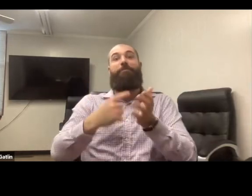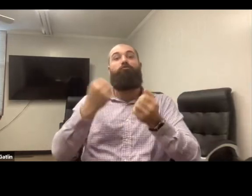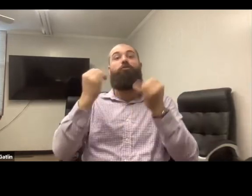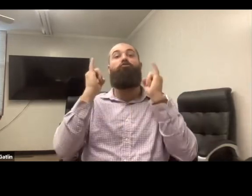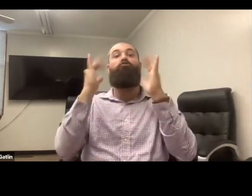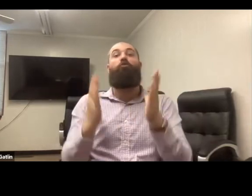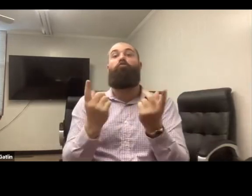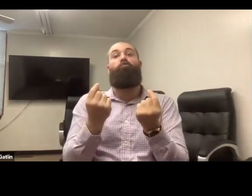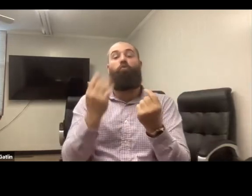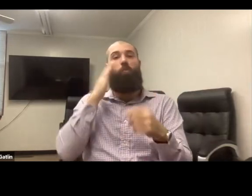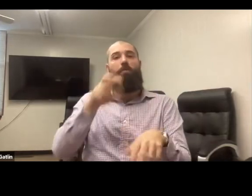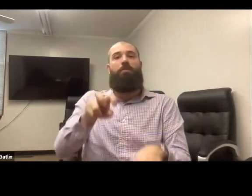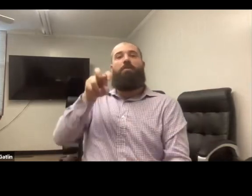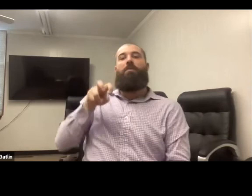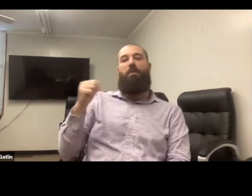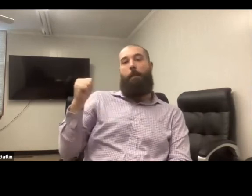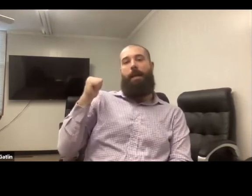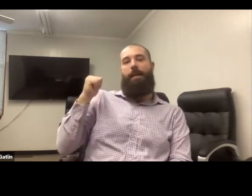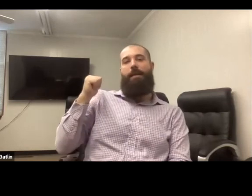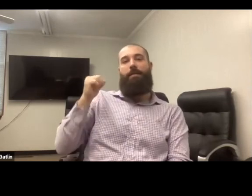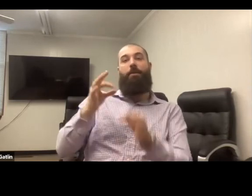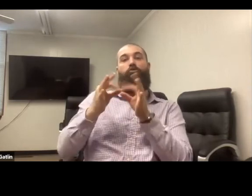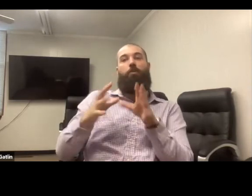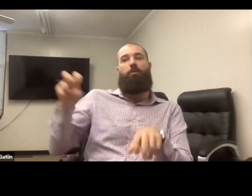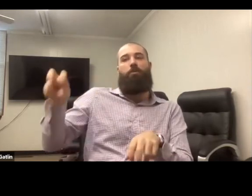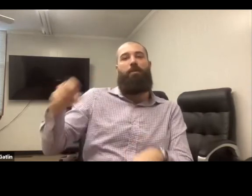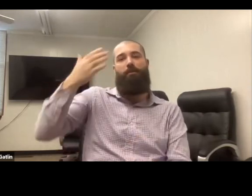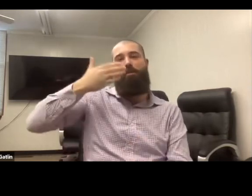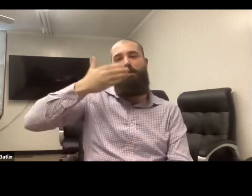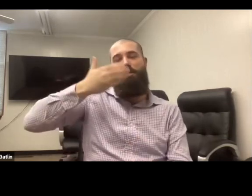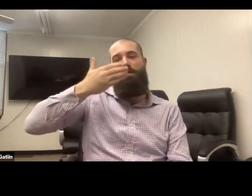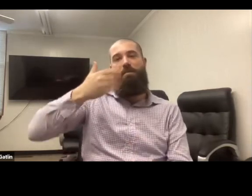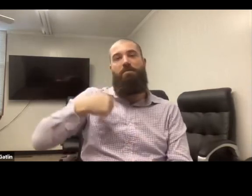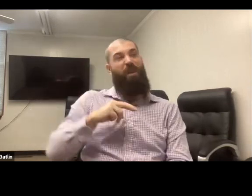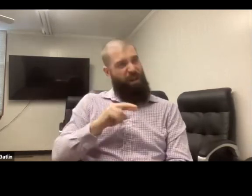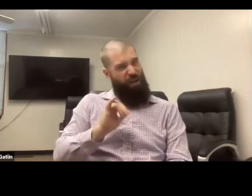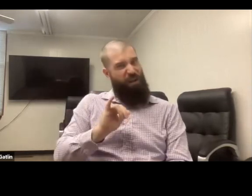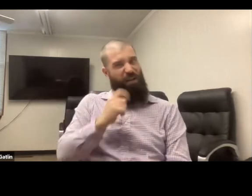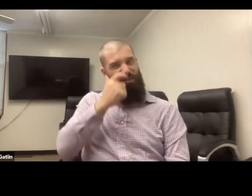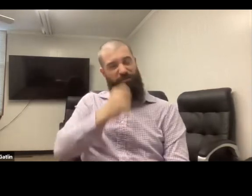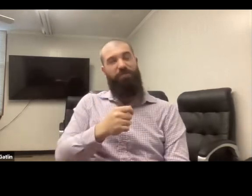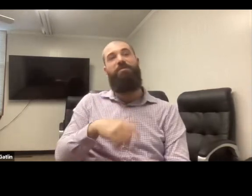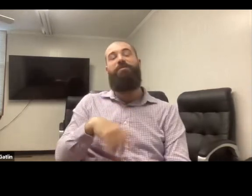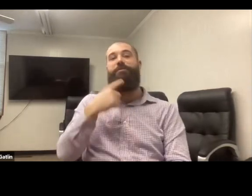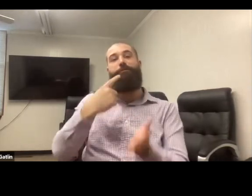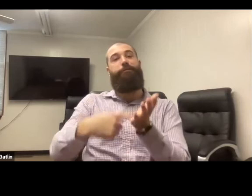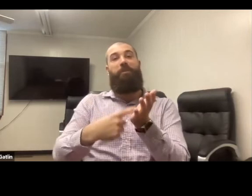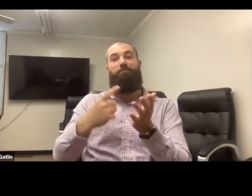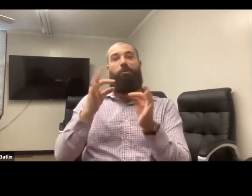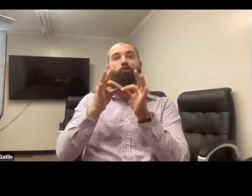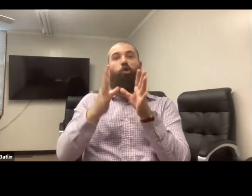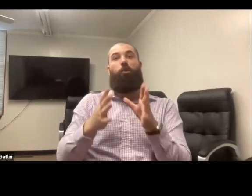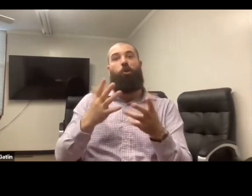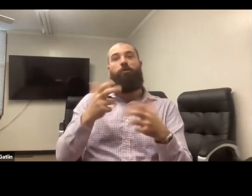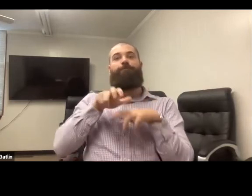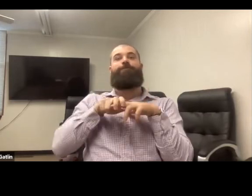bunch of different ways you can manage that. Some instructors will sit in the back with the interpreter sitting in the front. I thought that was an